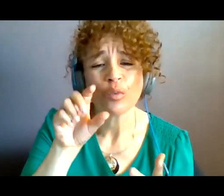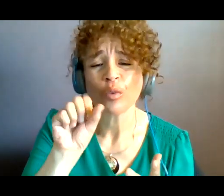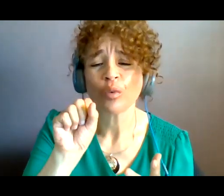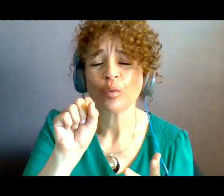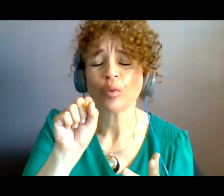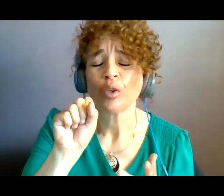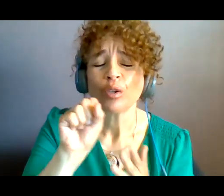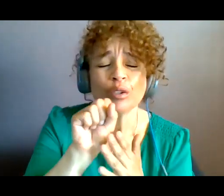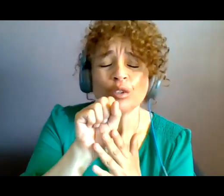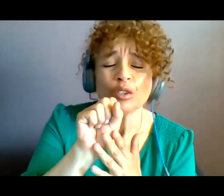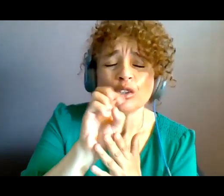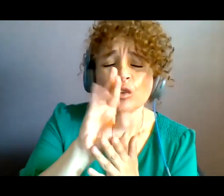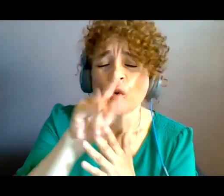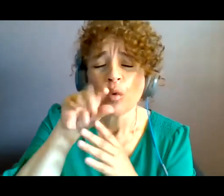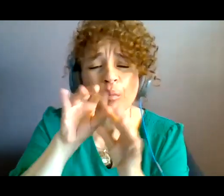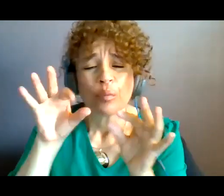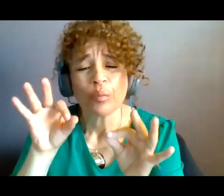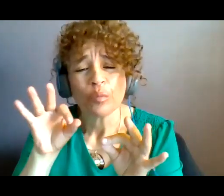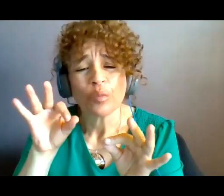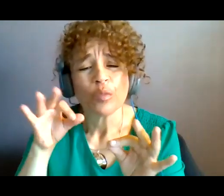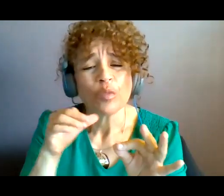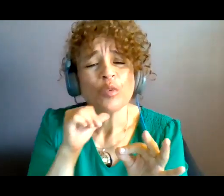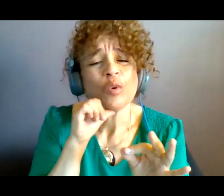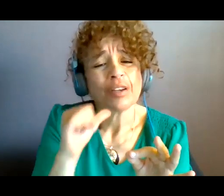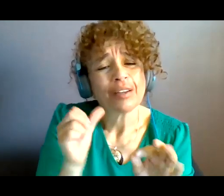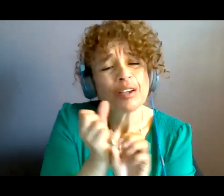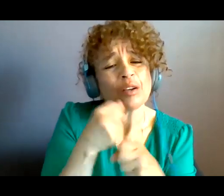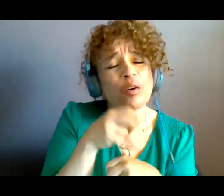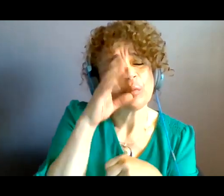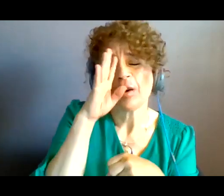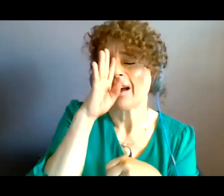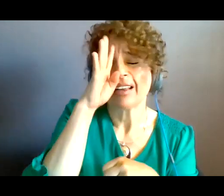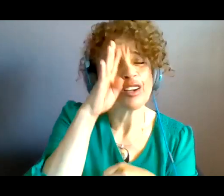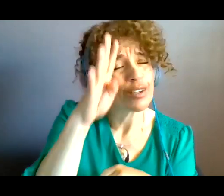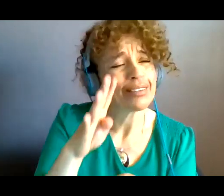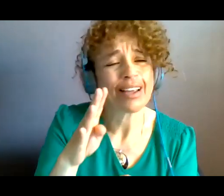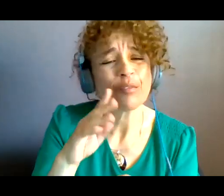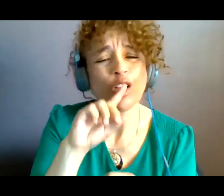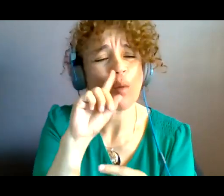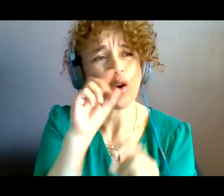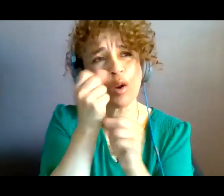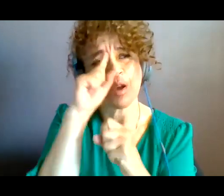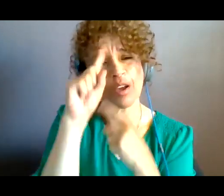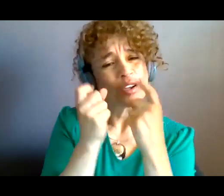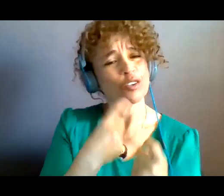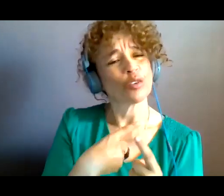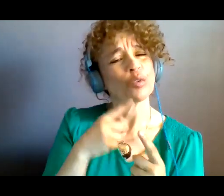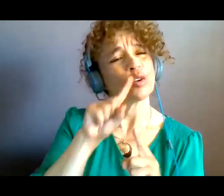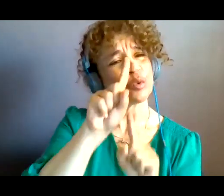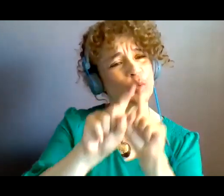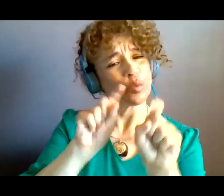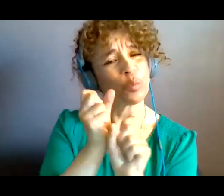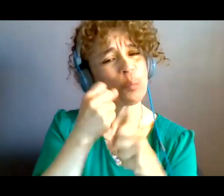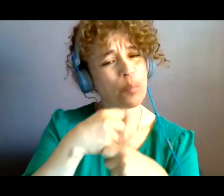script." And so I'm not going to make up my own question, but I am going